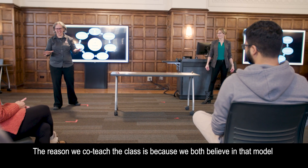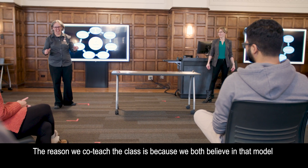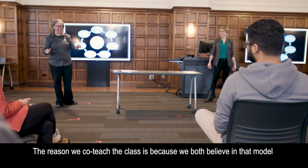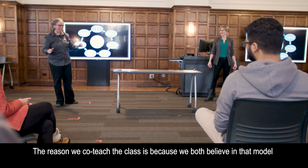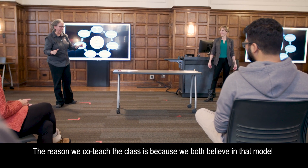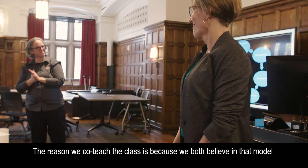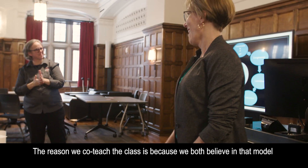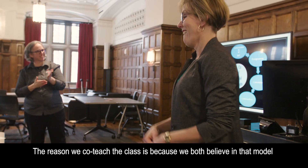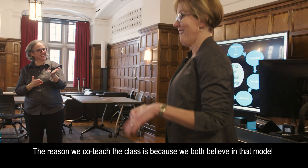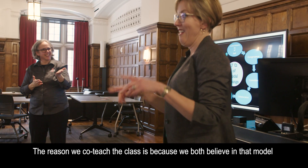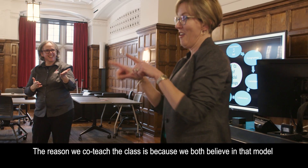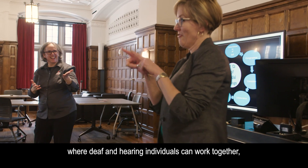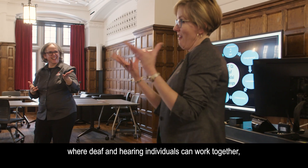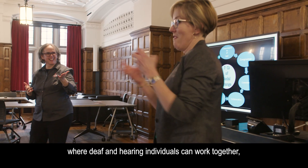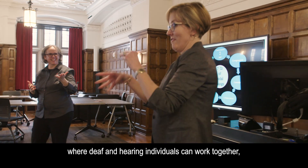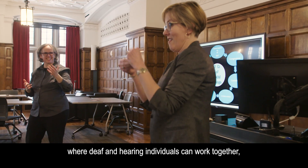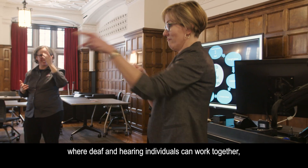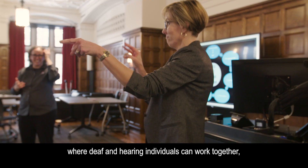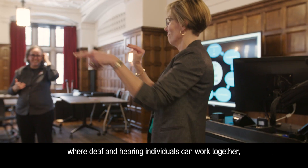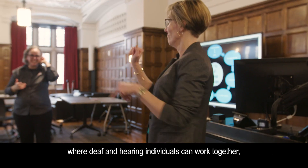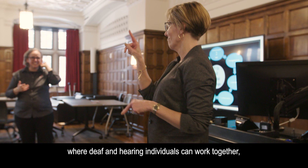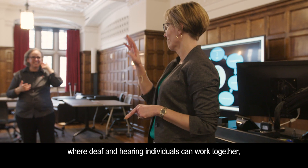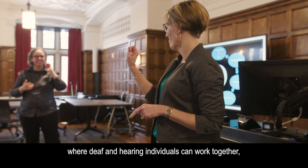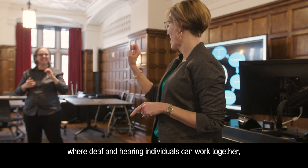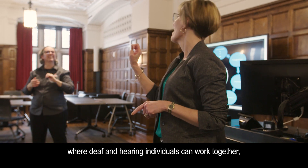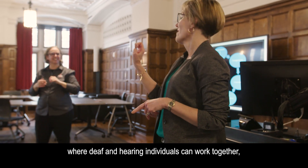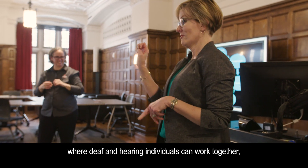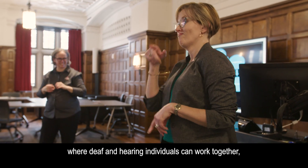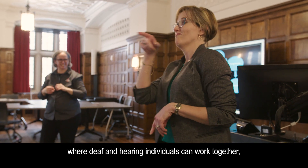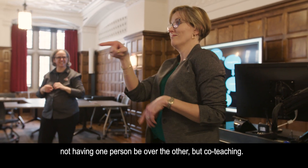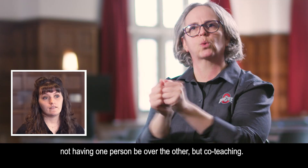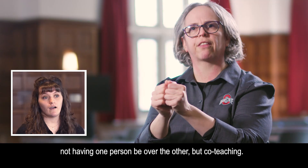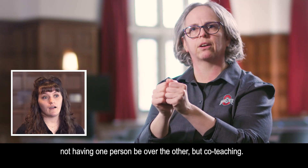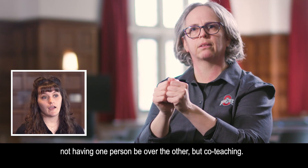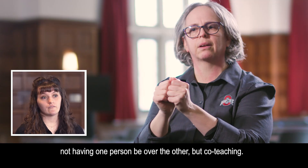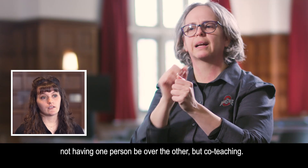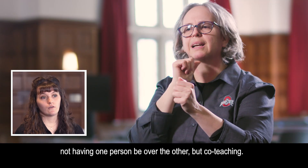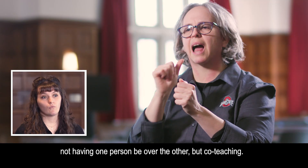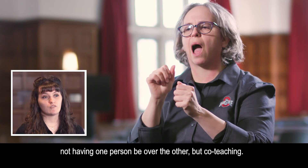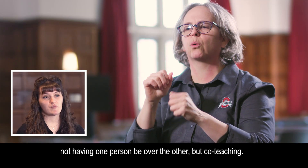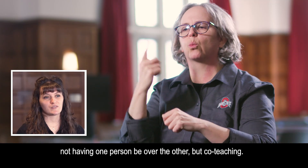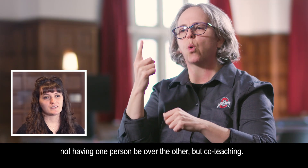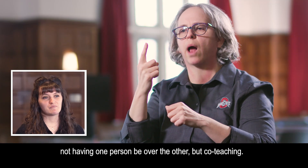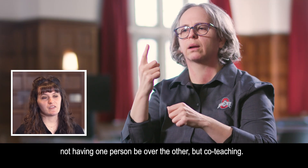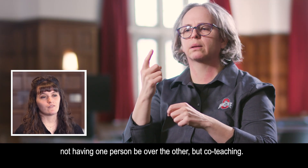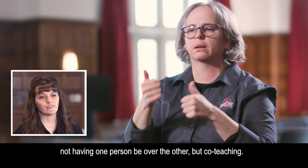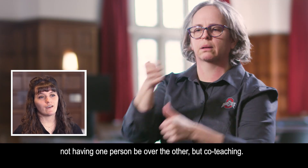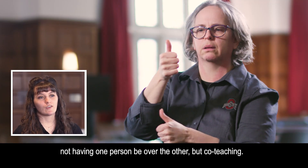believe in that model where deaf and hearing individuals can work together, not having one person be over the other,